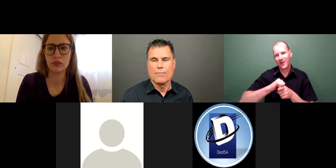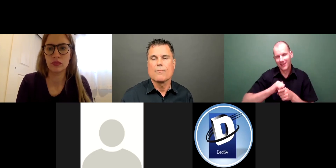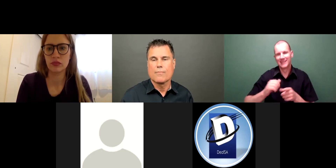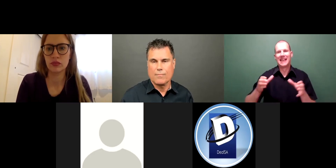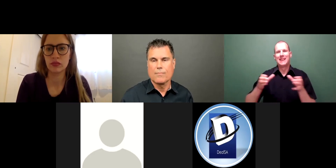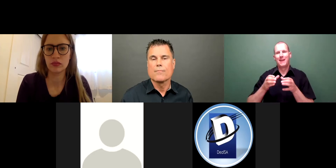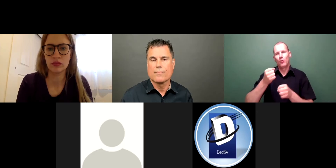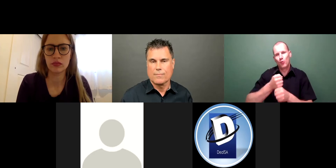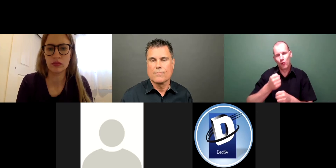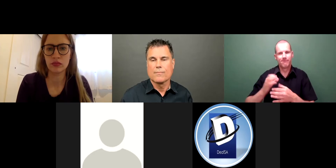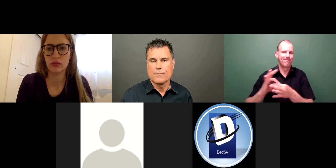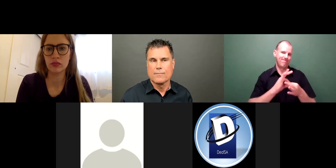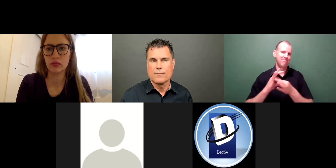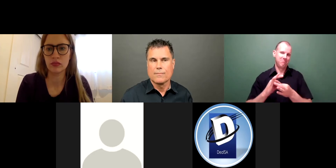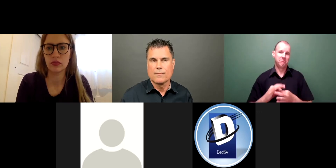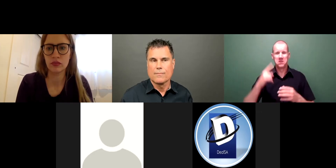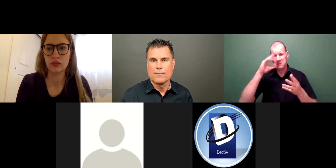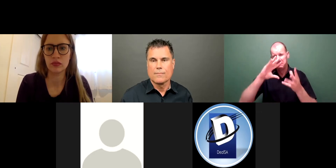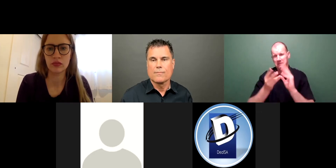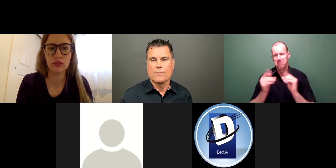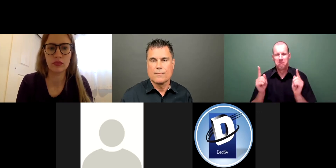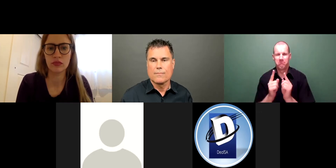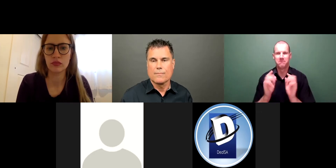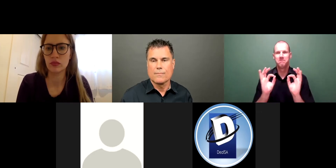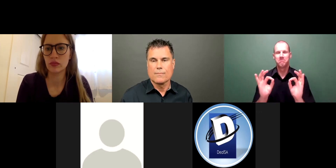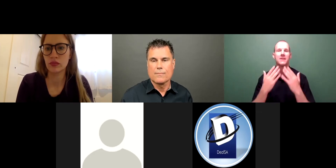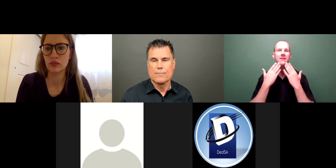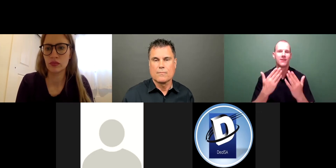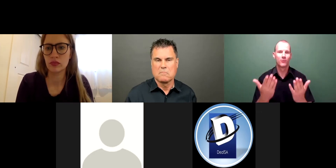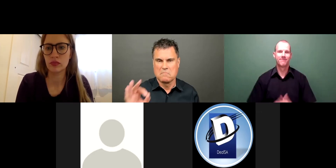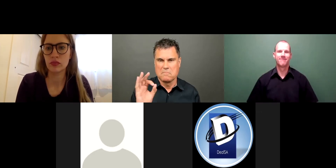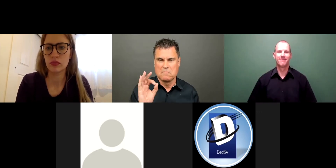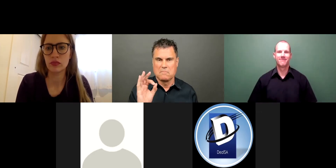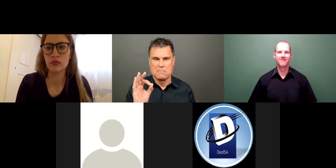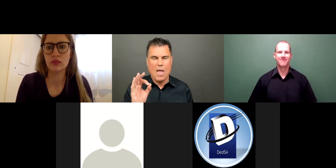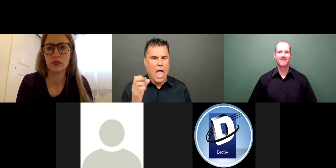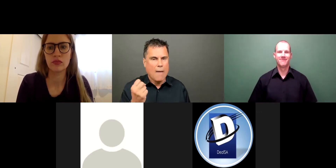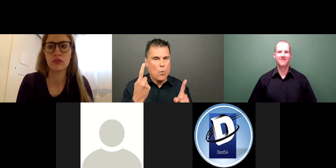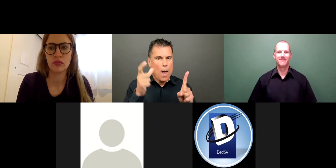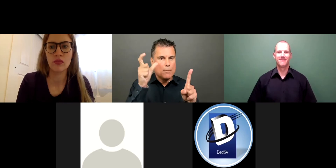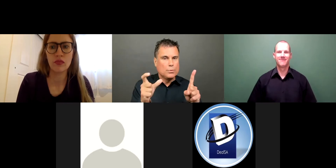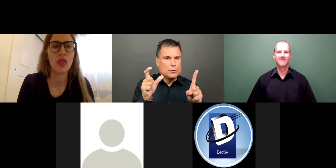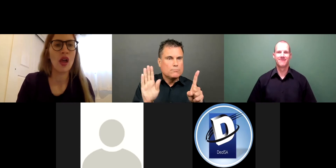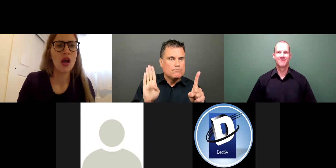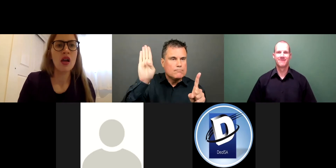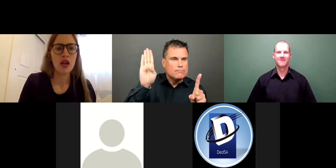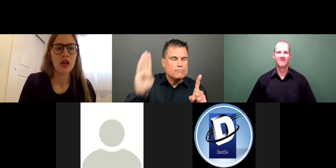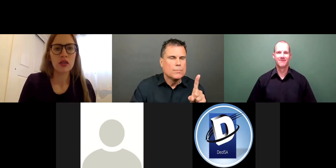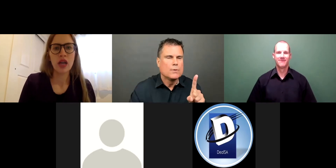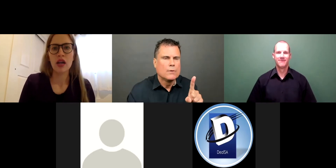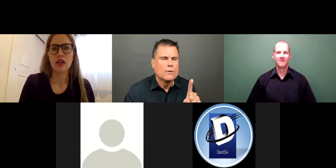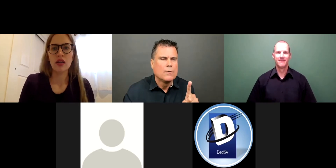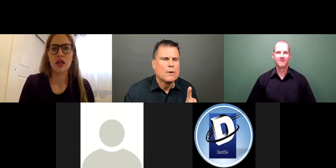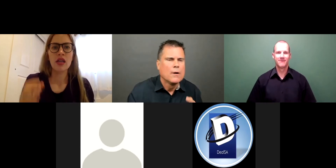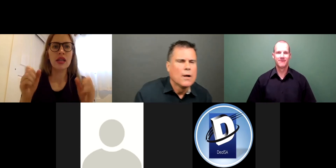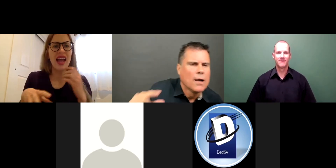everyone have equal opportunities, that they trained, that they receive training. So yeah, so that's my response. Thank